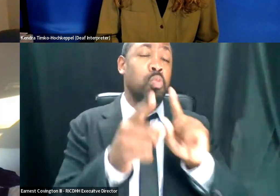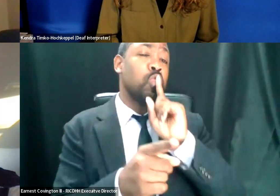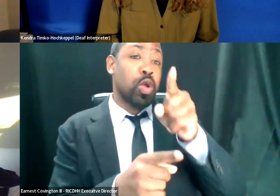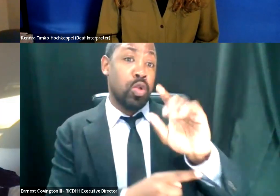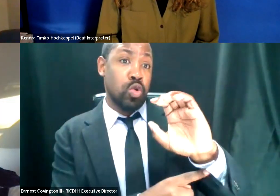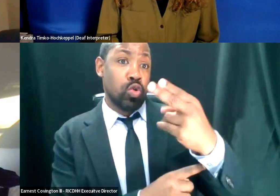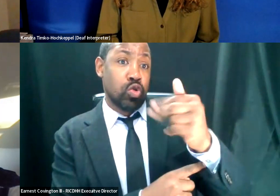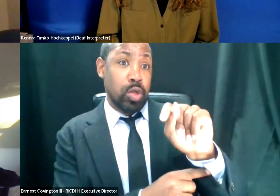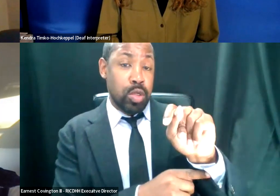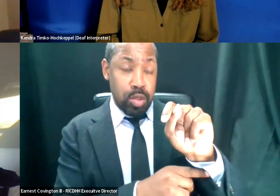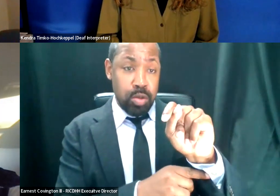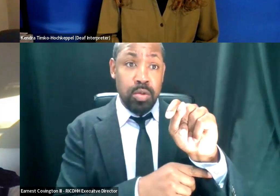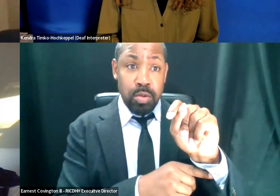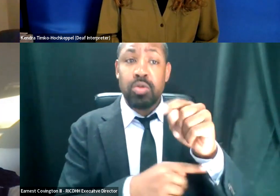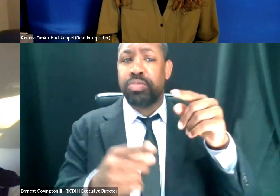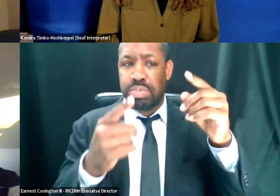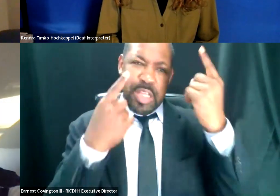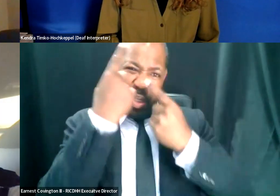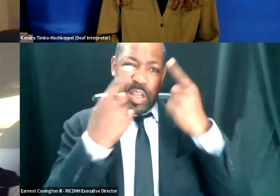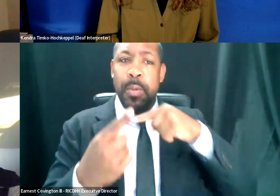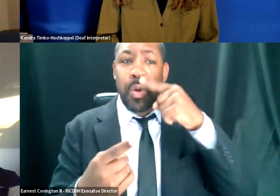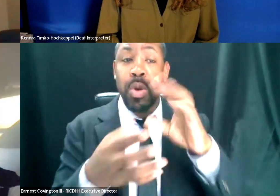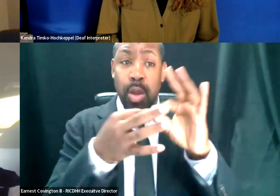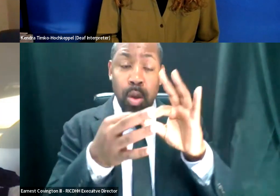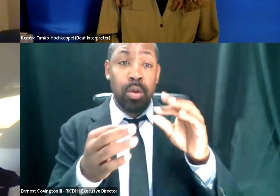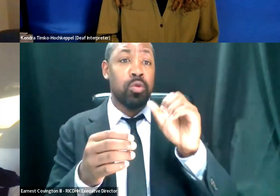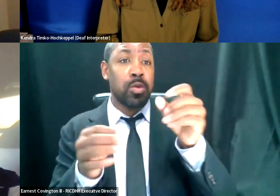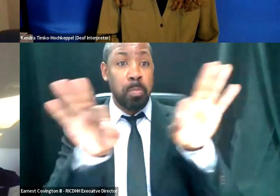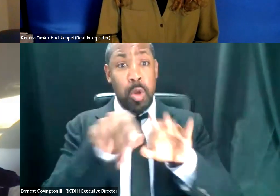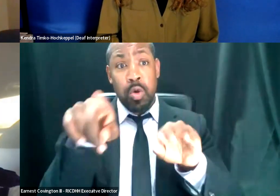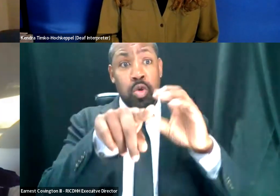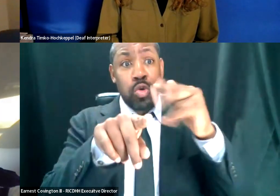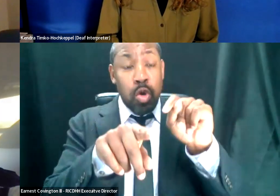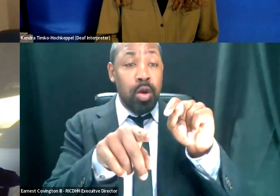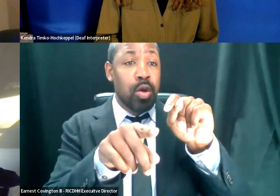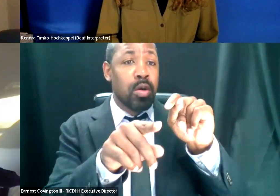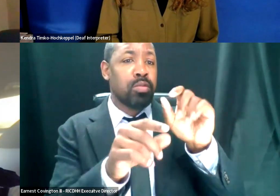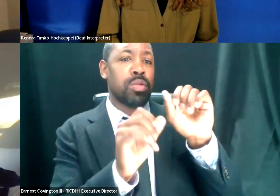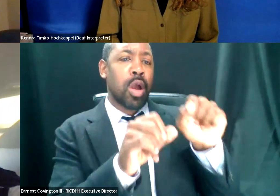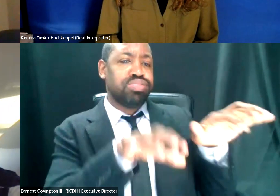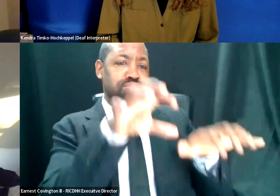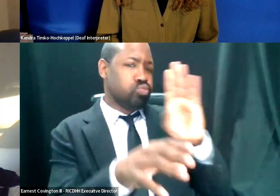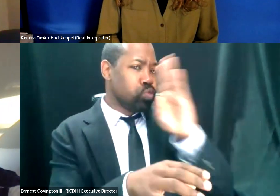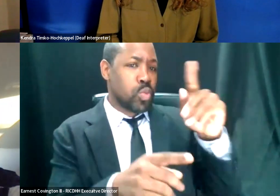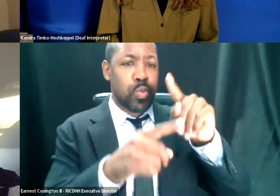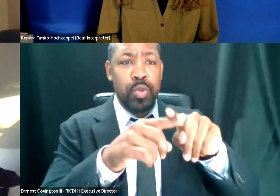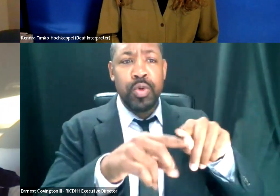Heather, your concern, I'd like to respond to. As far as the chat, it is considered a public comment.